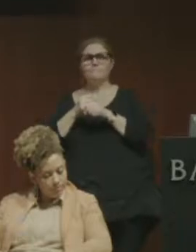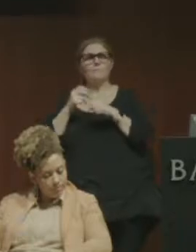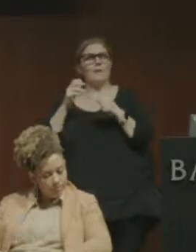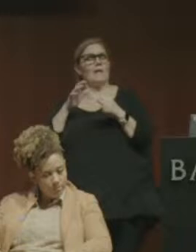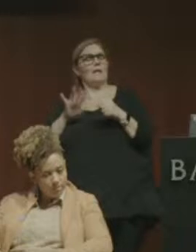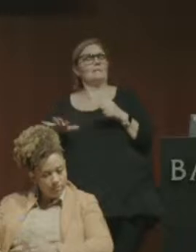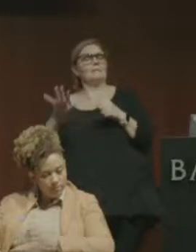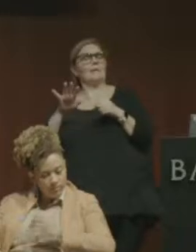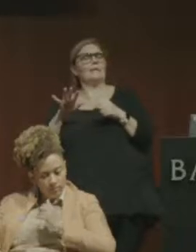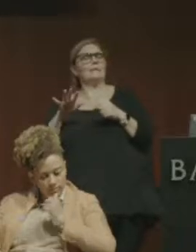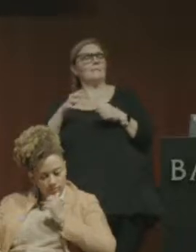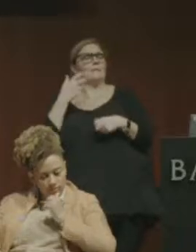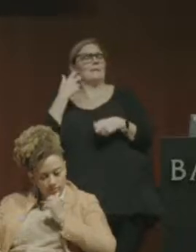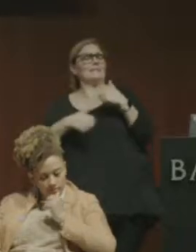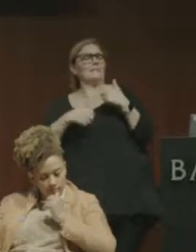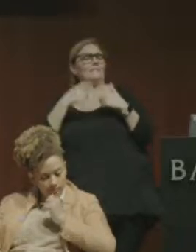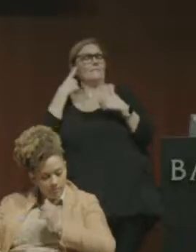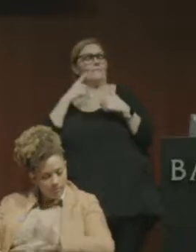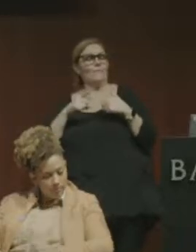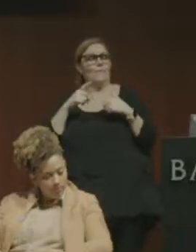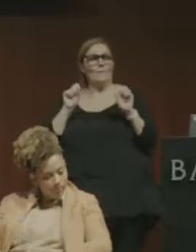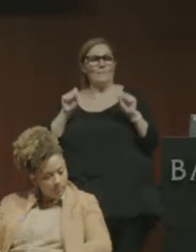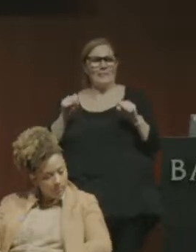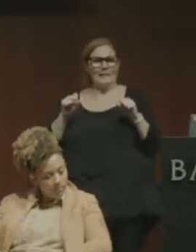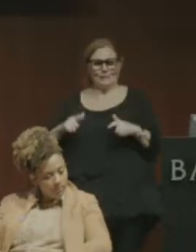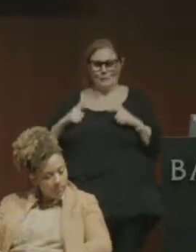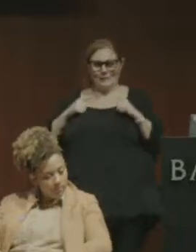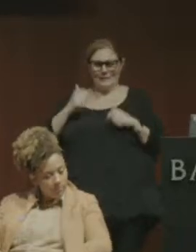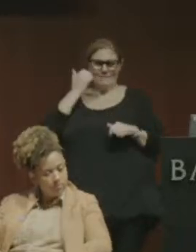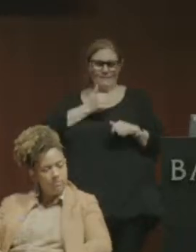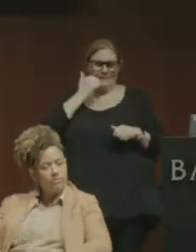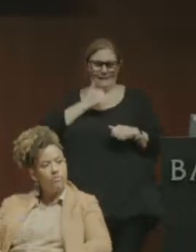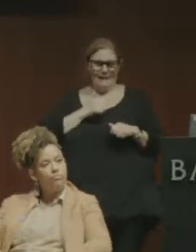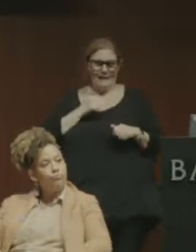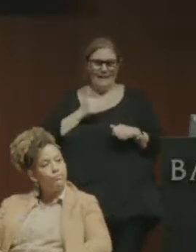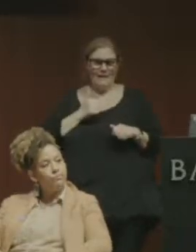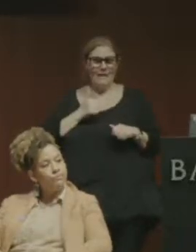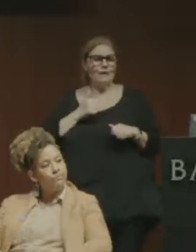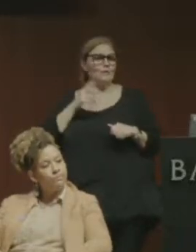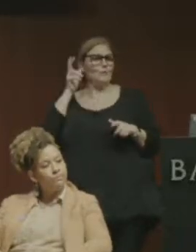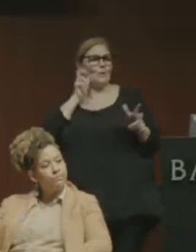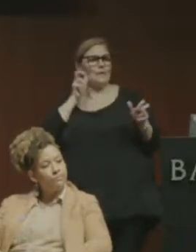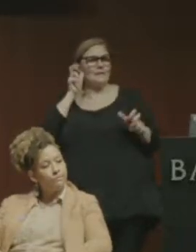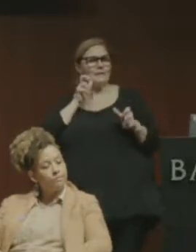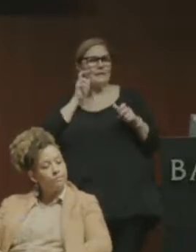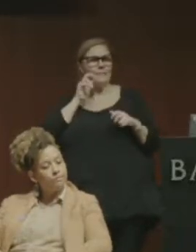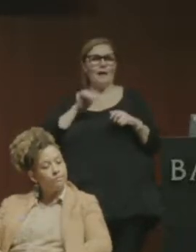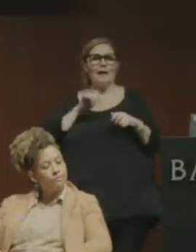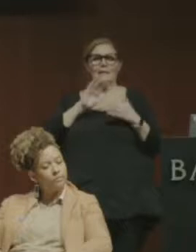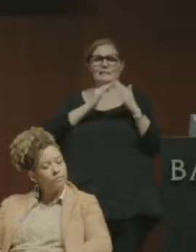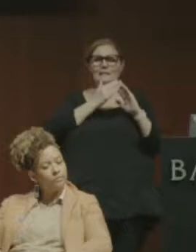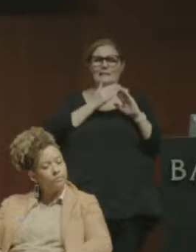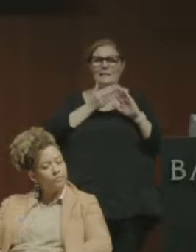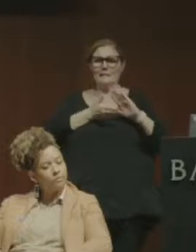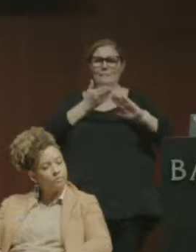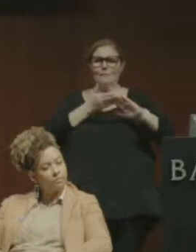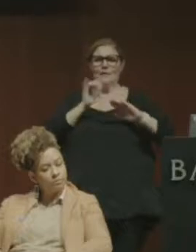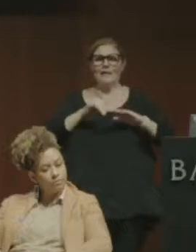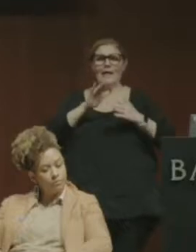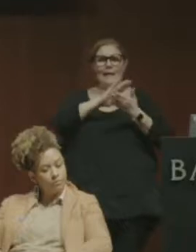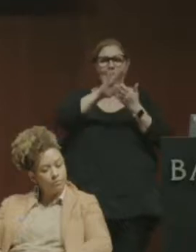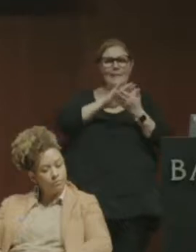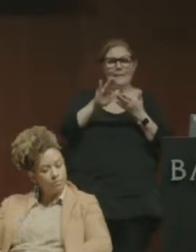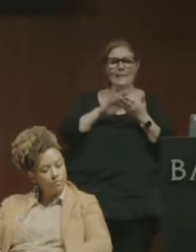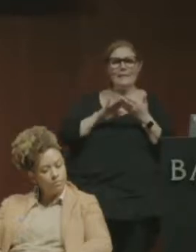spaces that make difficult their ability to live in a day-to-day. You started to hear about clean cities operations, so the